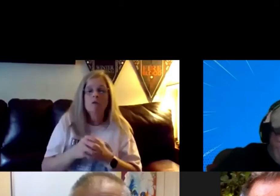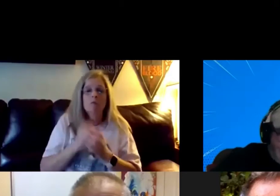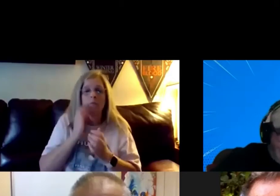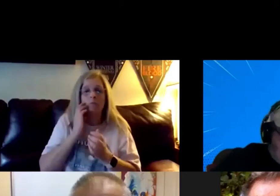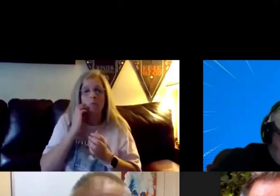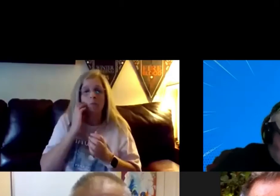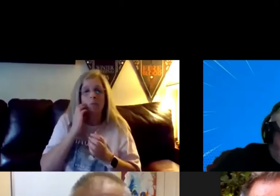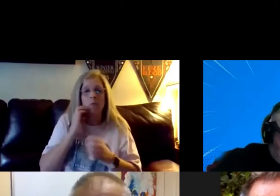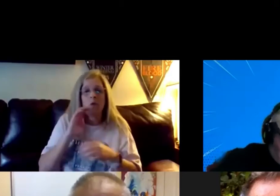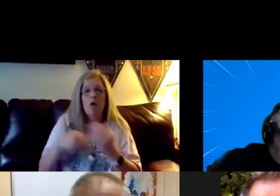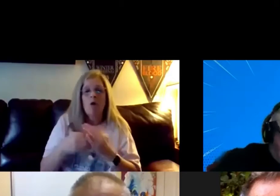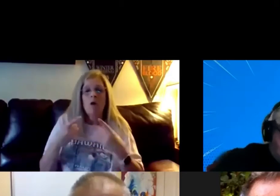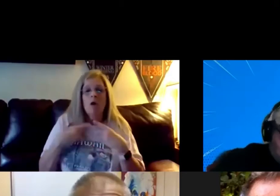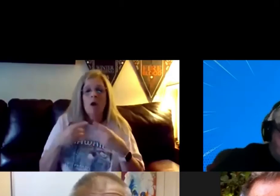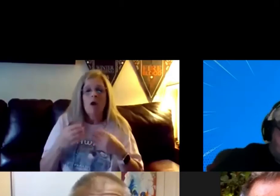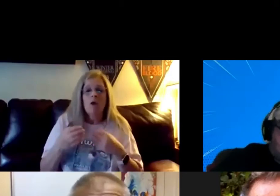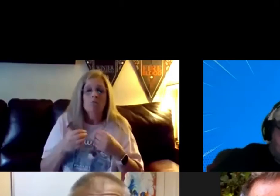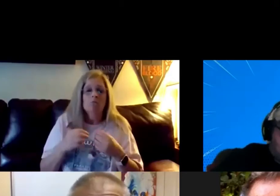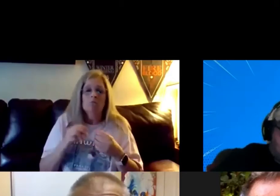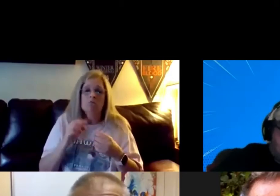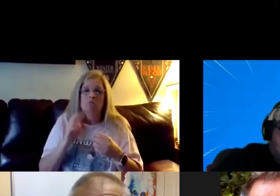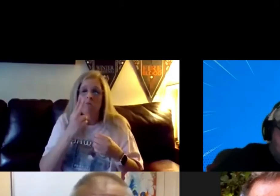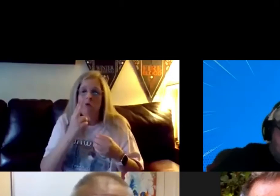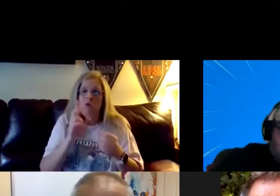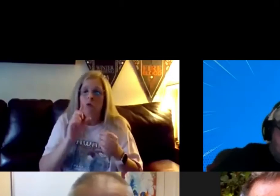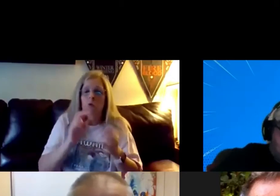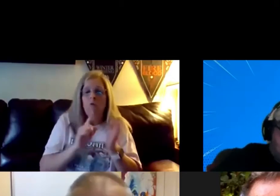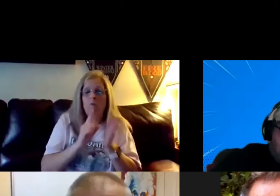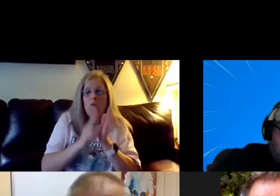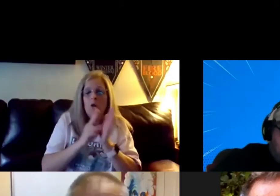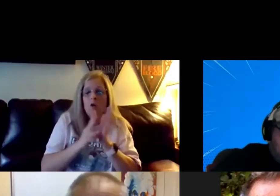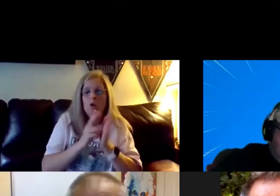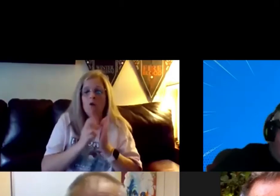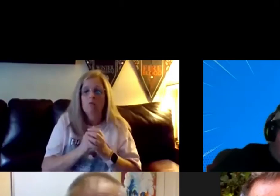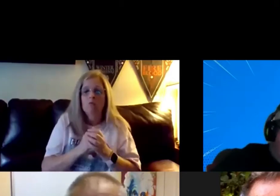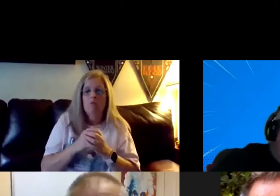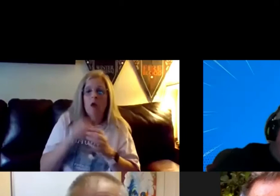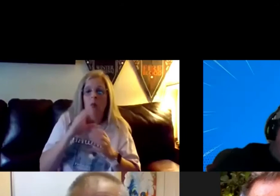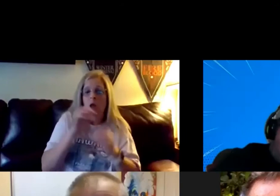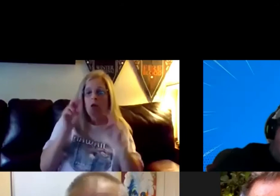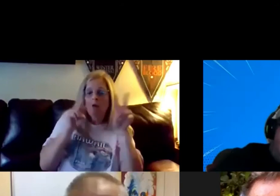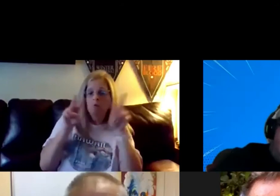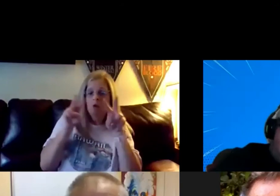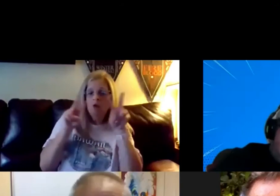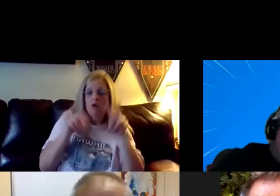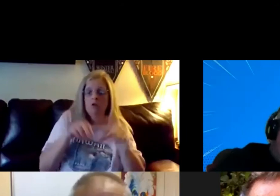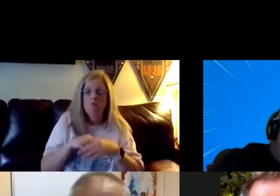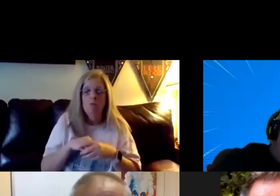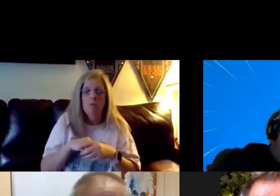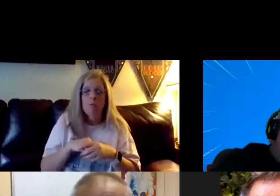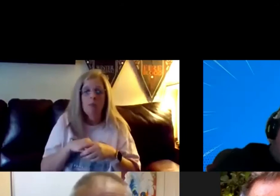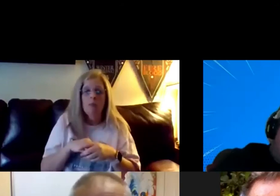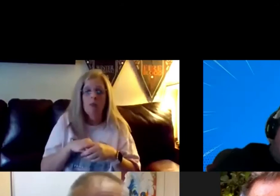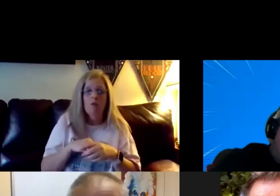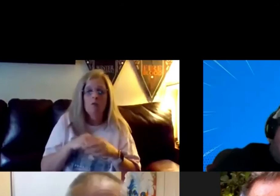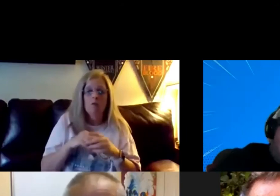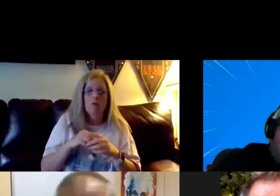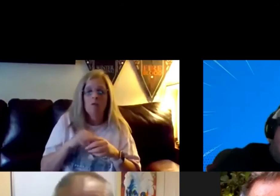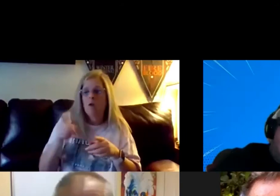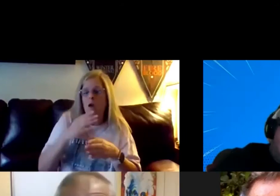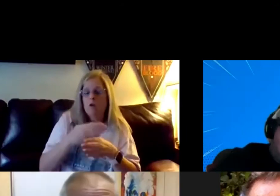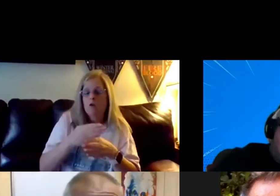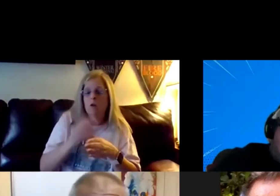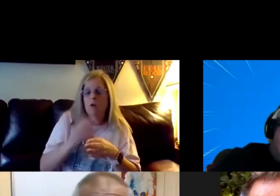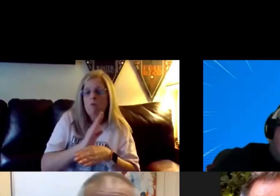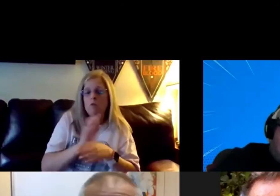all we had really was these two little videos and obviously his vision. And we were, you know, we went out and shared the business to people